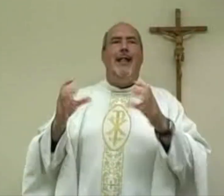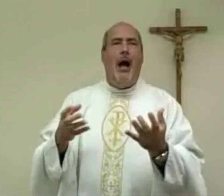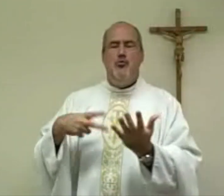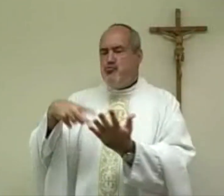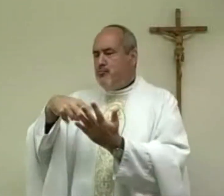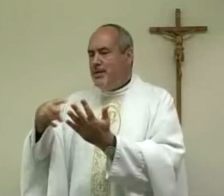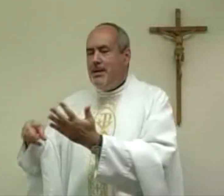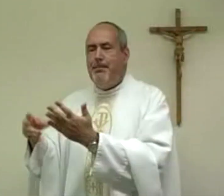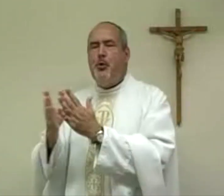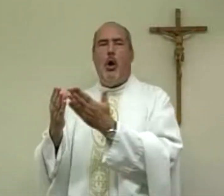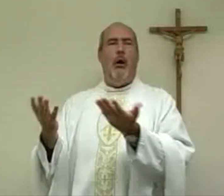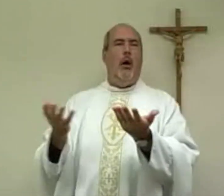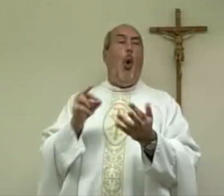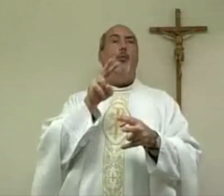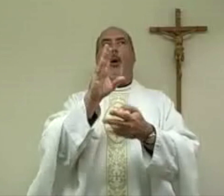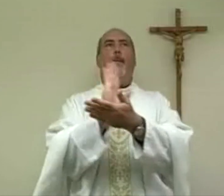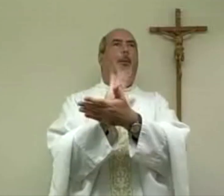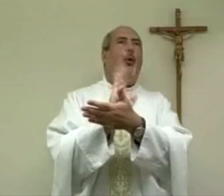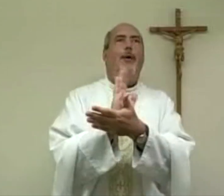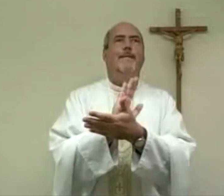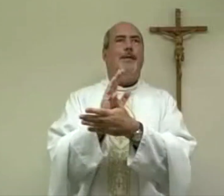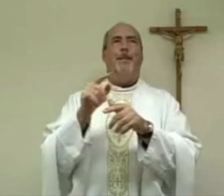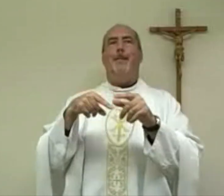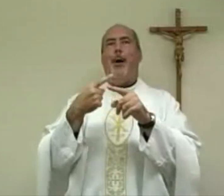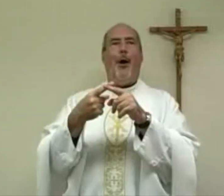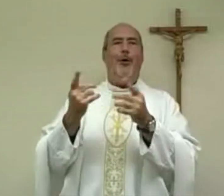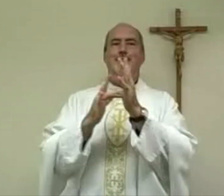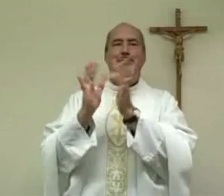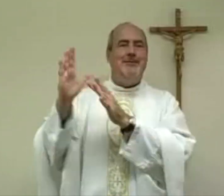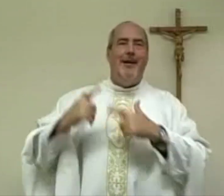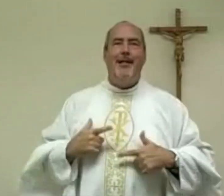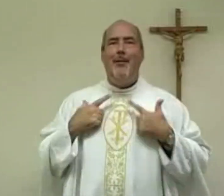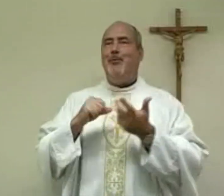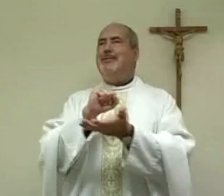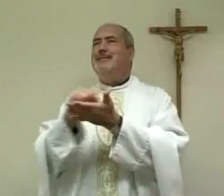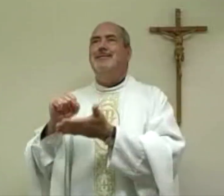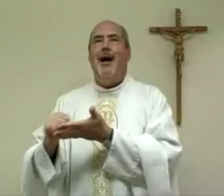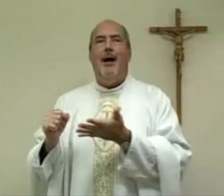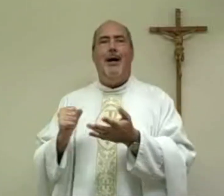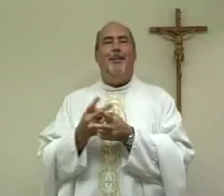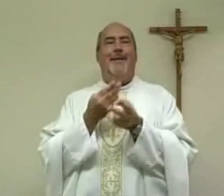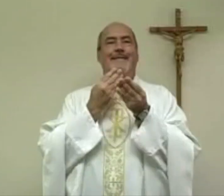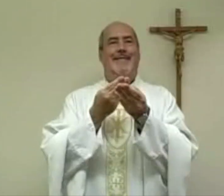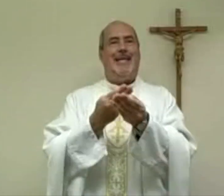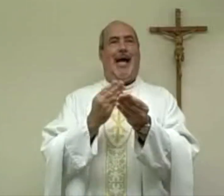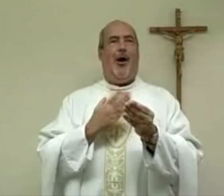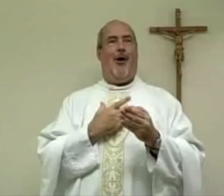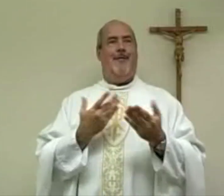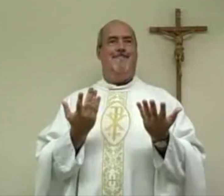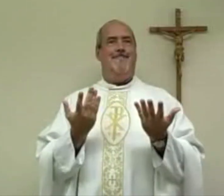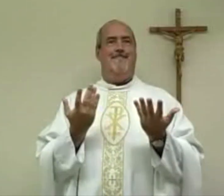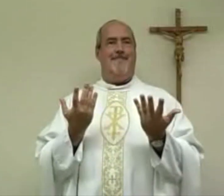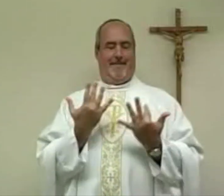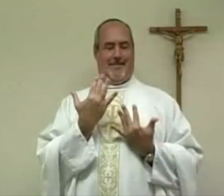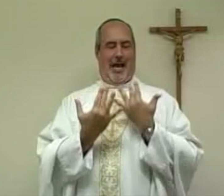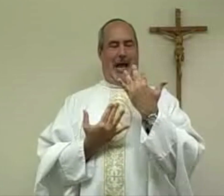Getting our faith stronger, going to classes, reading books, watching movies, about Jesus or